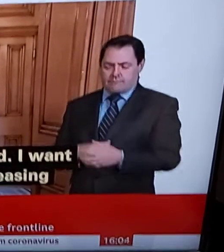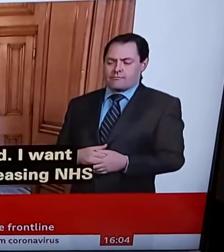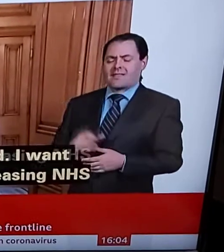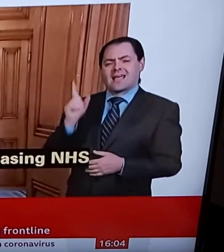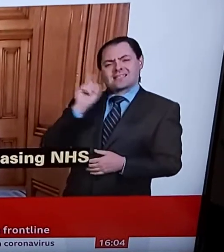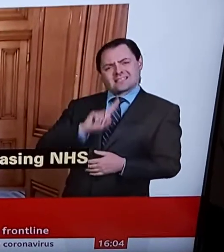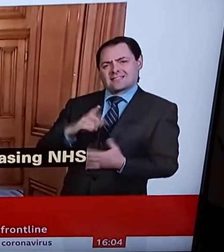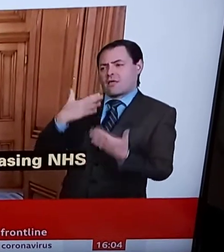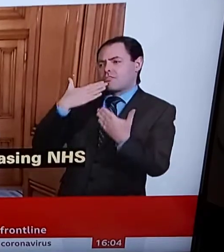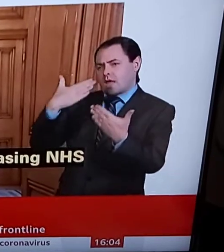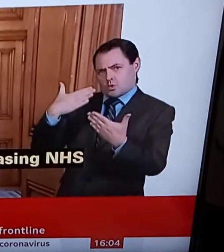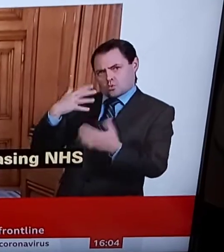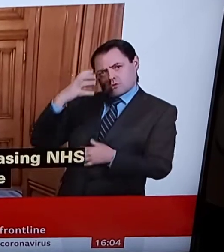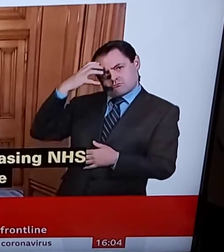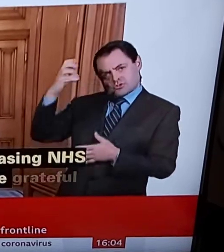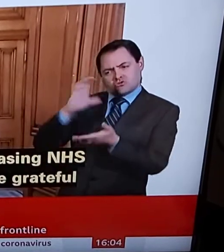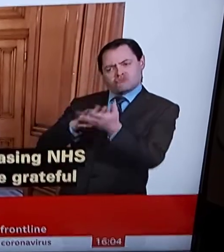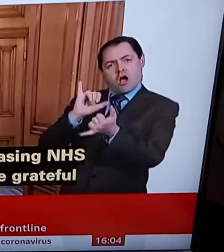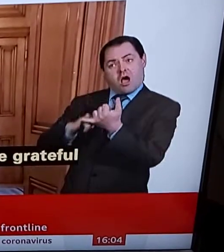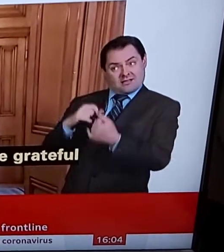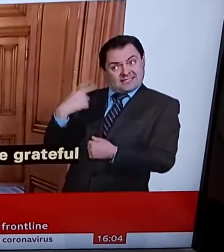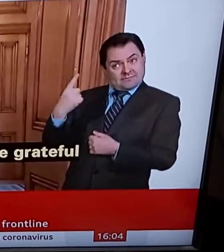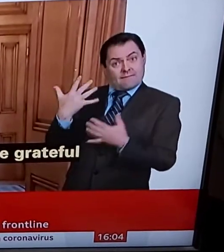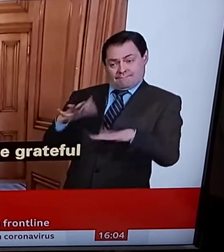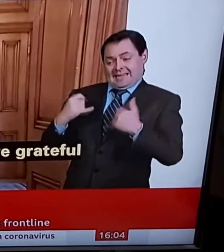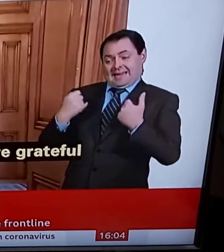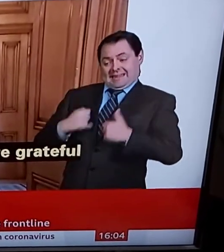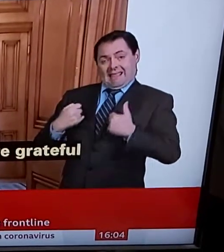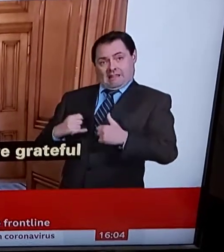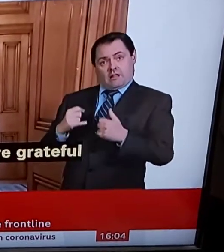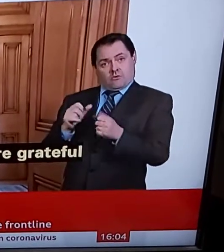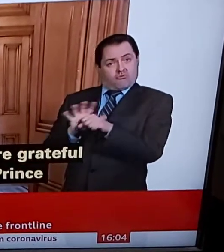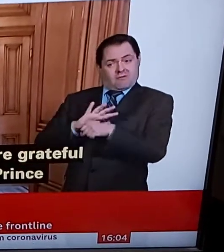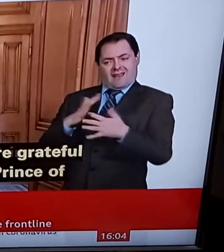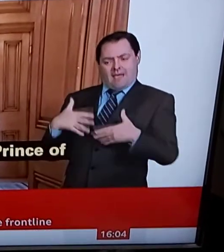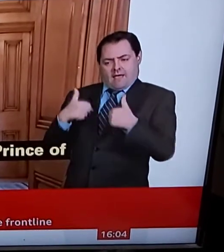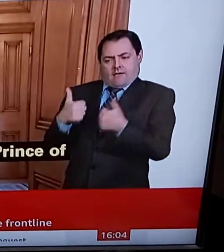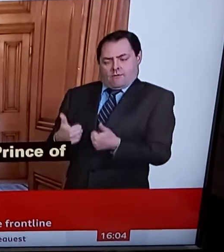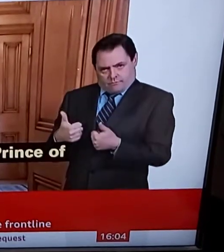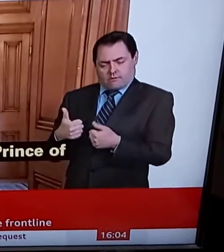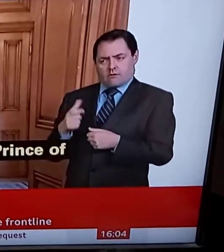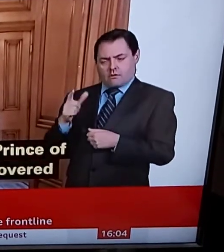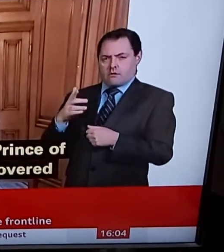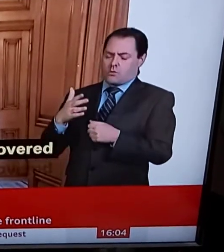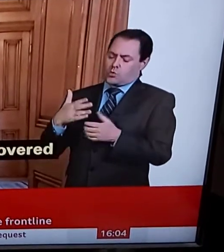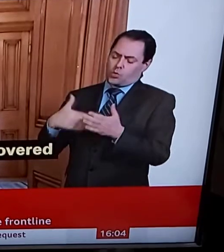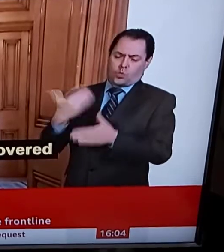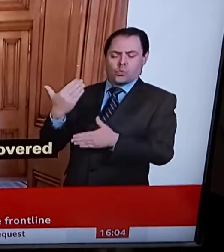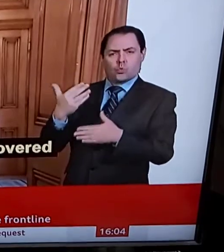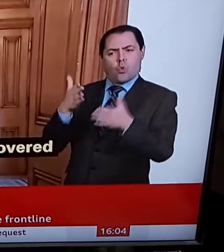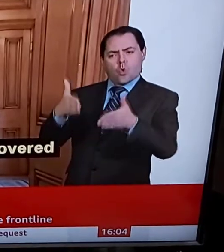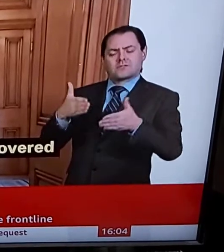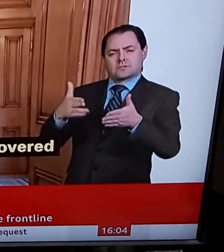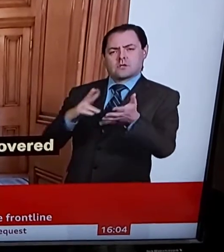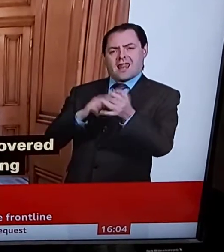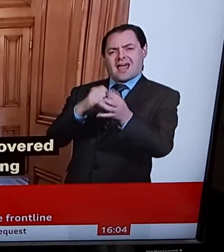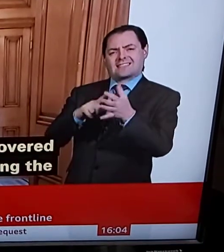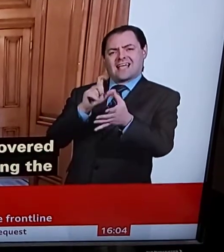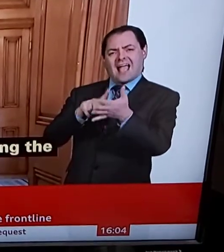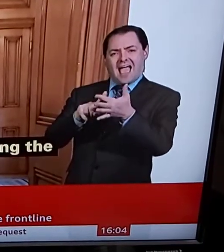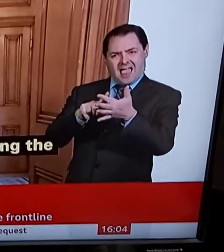Wales, himself recently recovered from coronavirus, for opening the brand new Nightingale Hospital in East London, a testament to